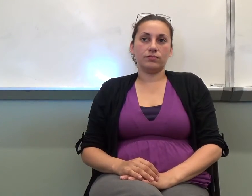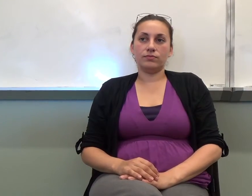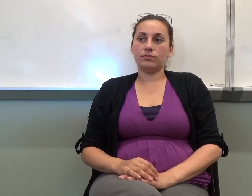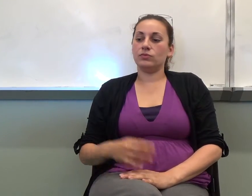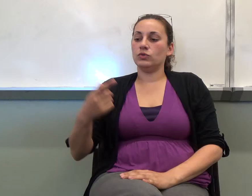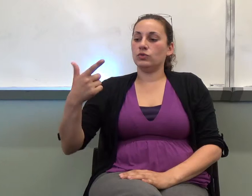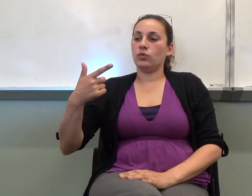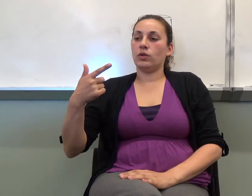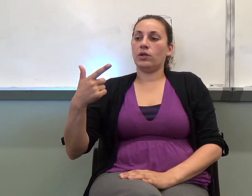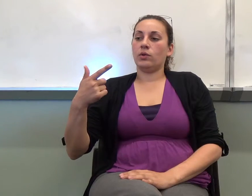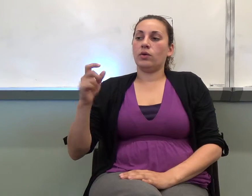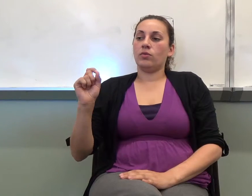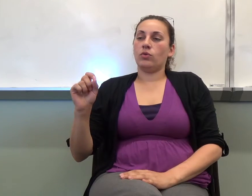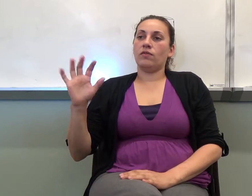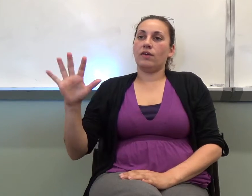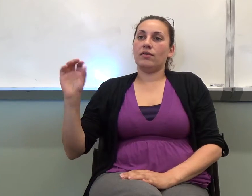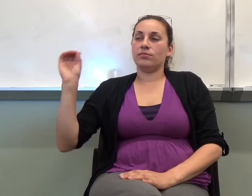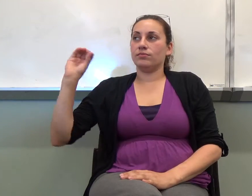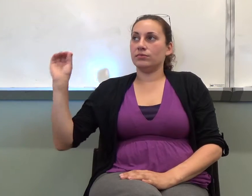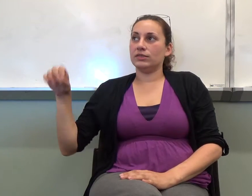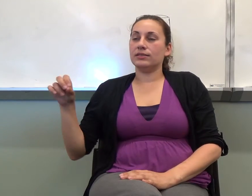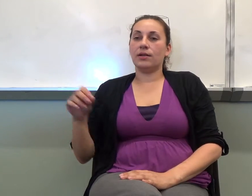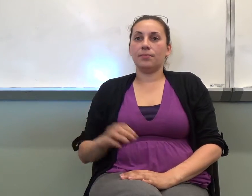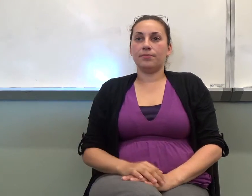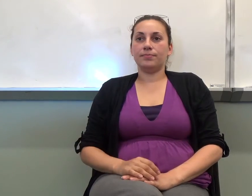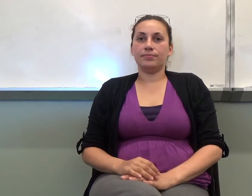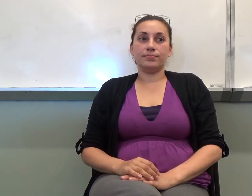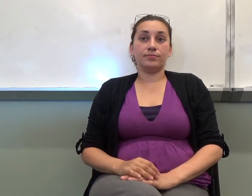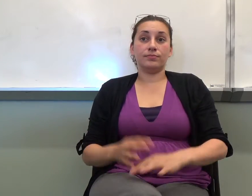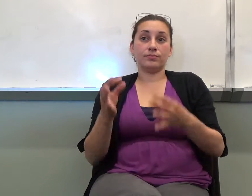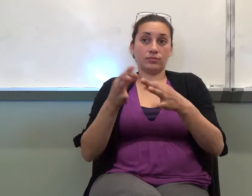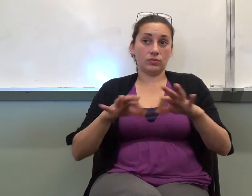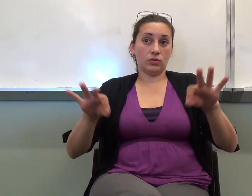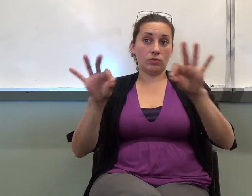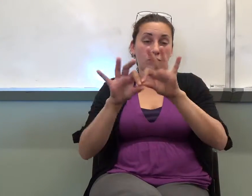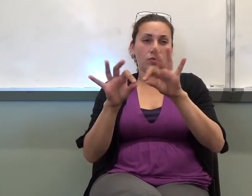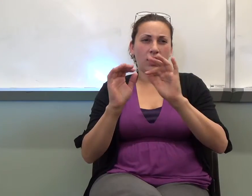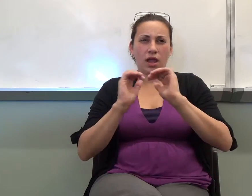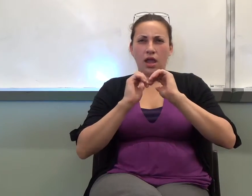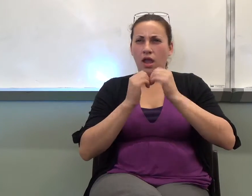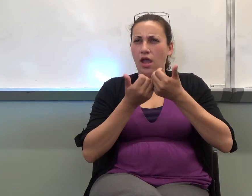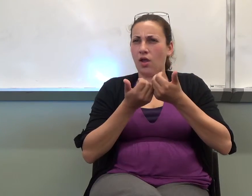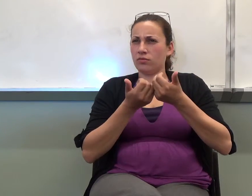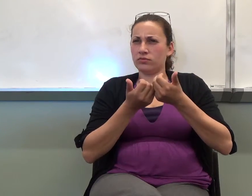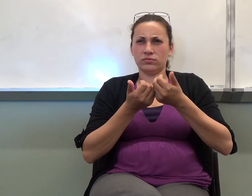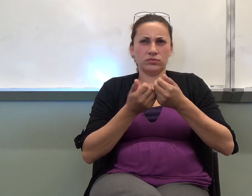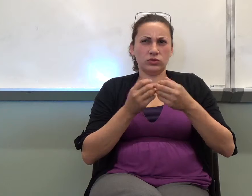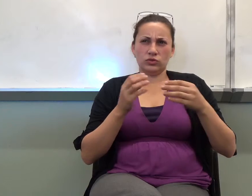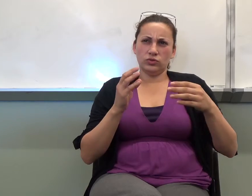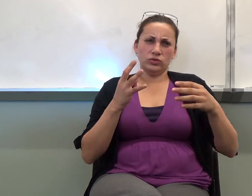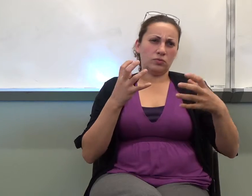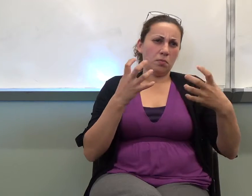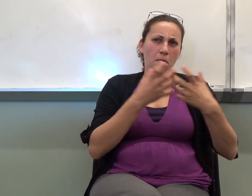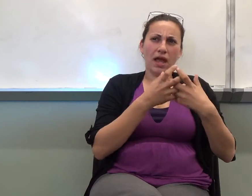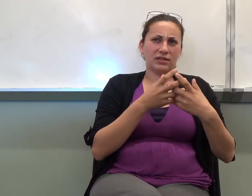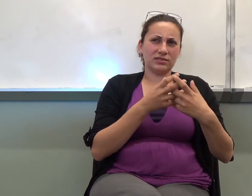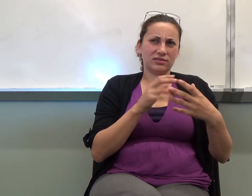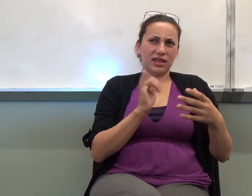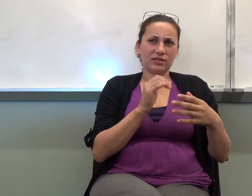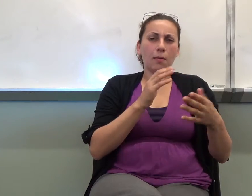21.25%. Okay, now the important thing is how do you get those into slices of pie? Well, the entire